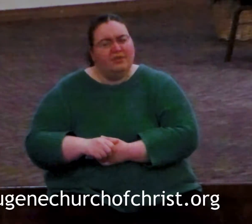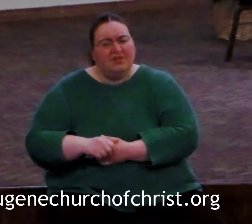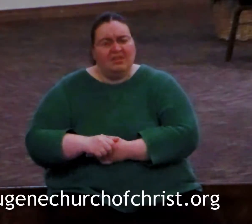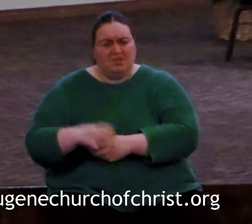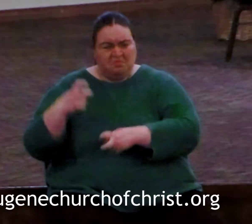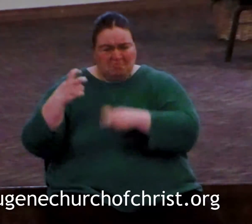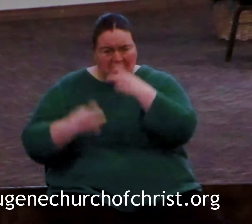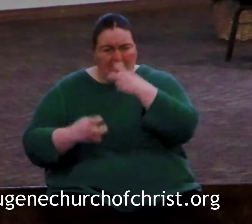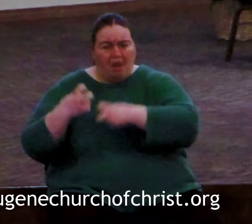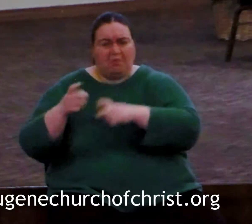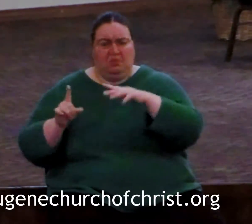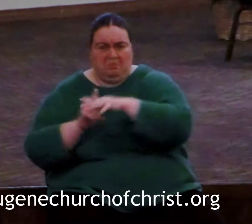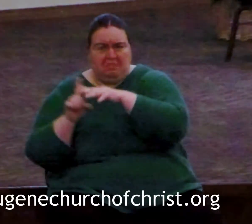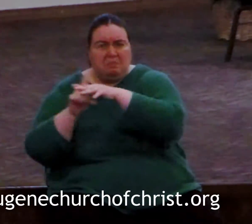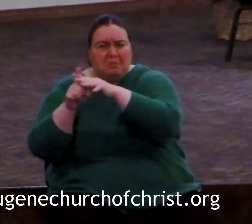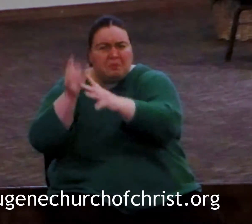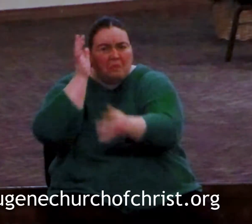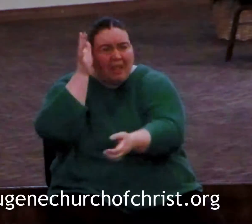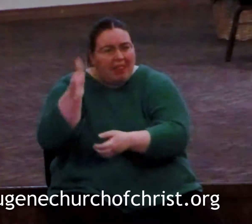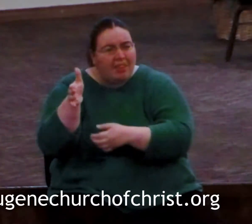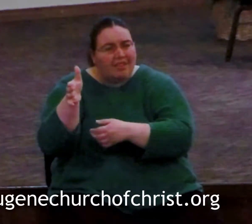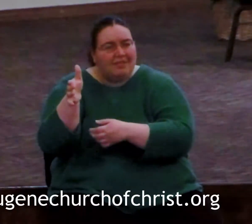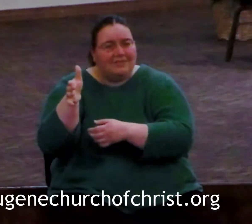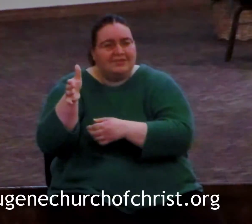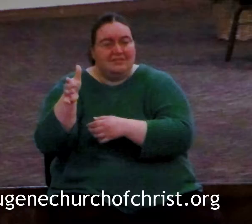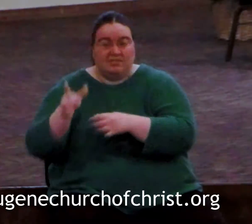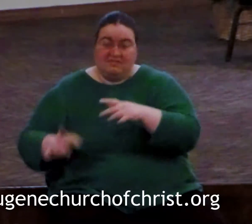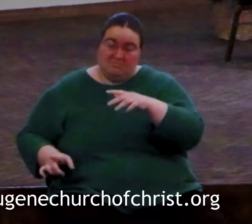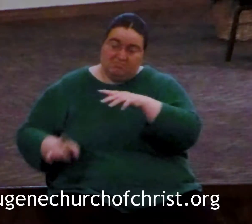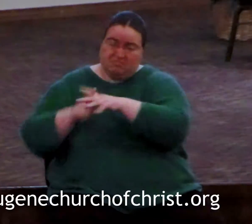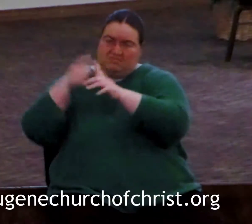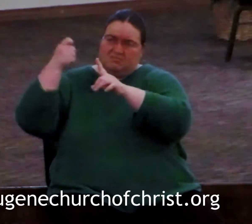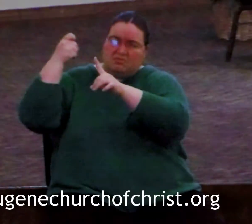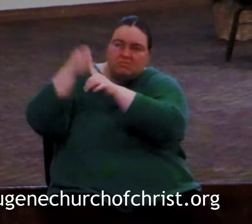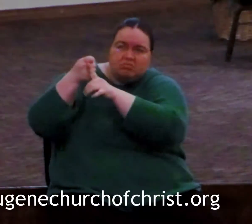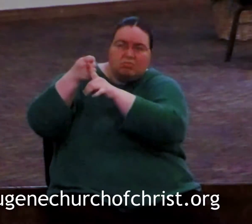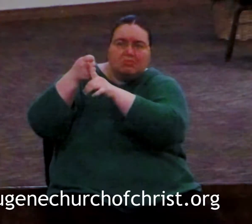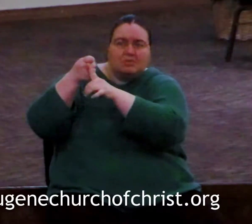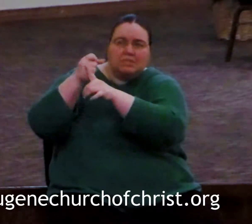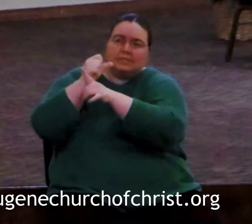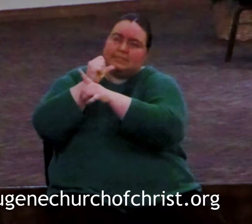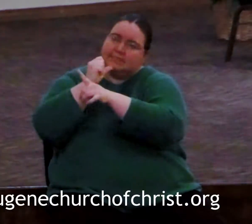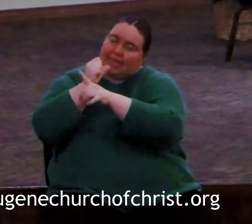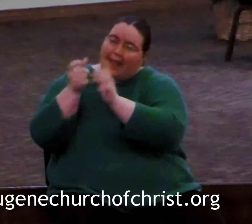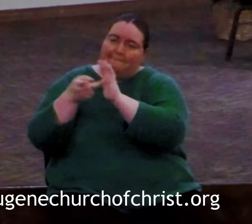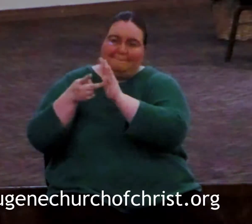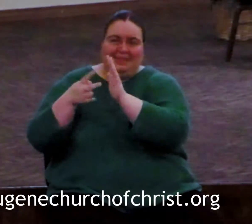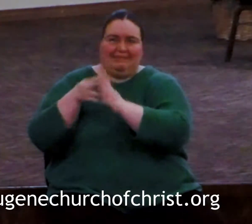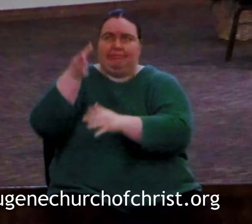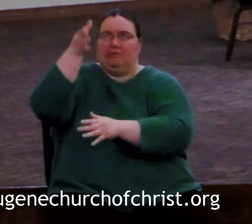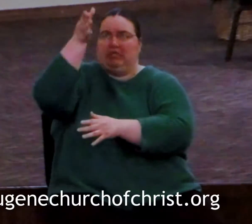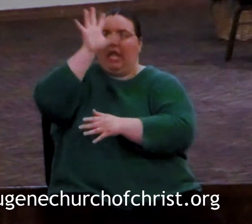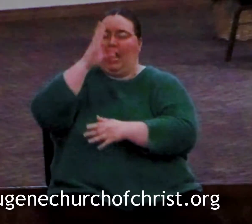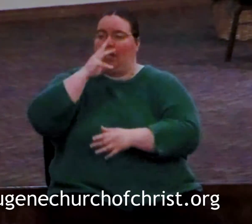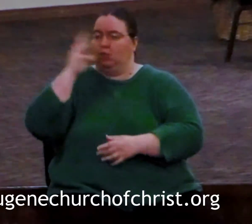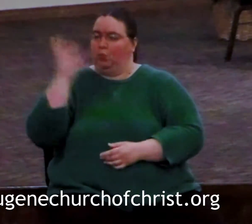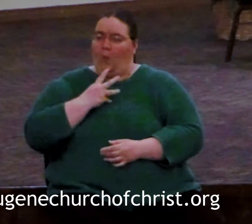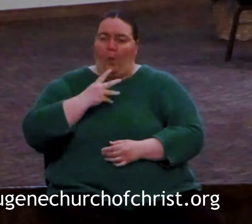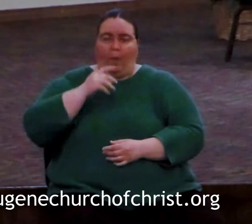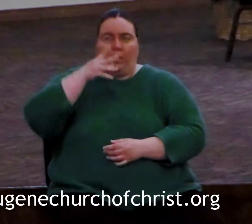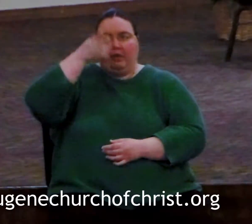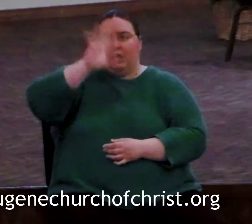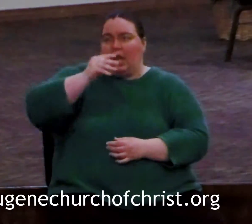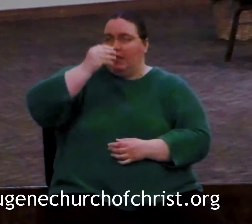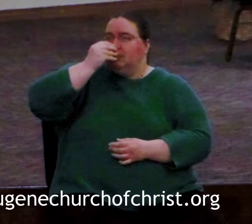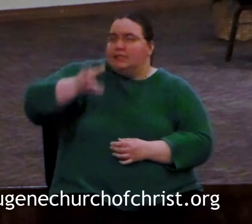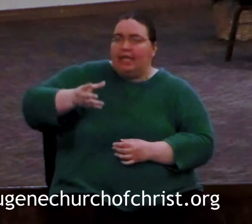be storms that come our way, and it does not mean that God does not care. And that's sometimes a hard reality to get